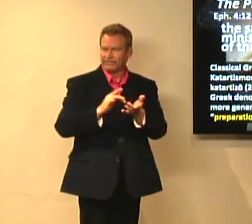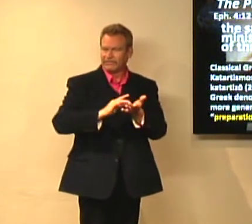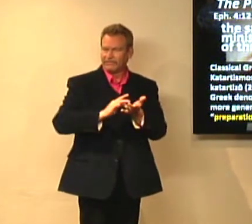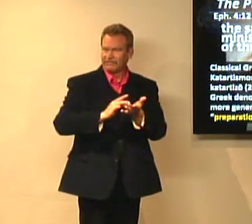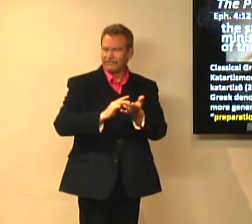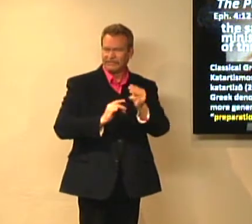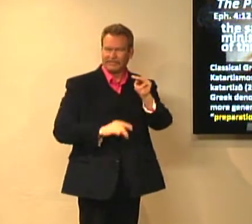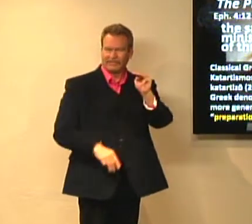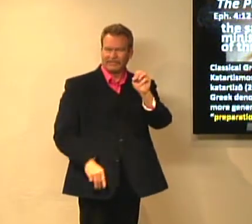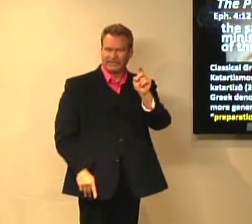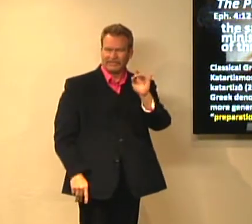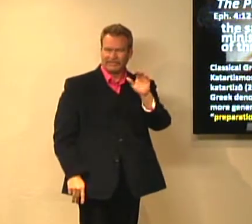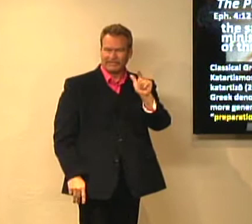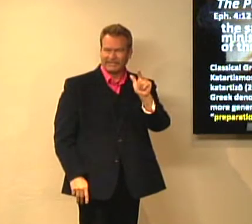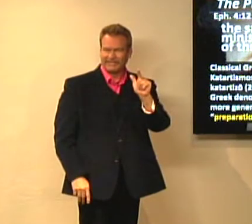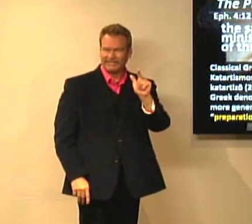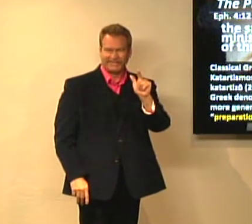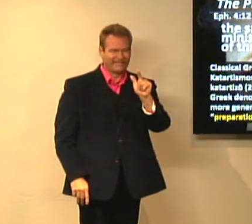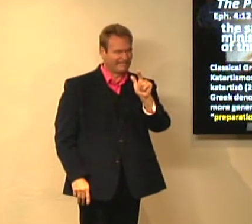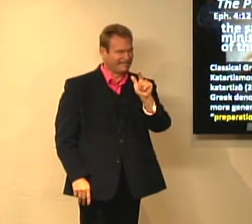It's a medical term.